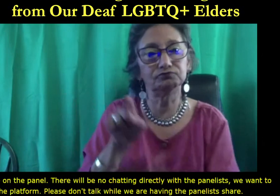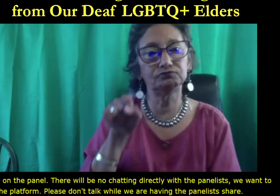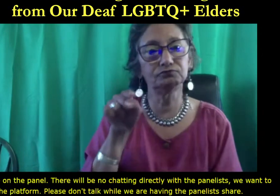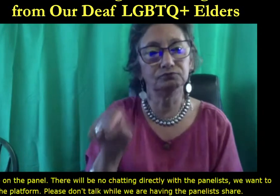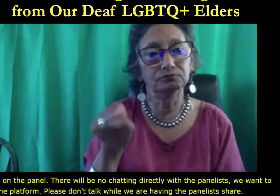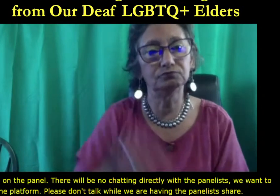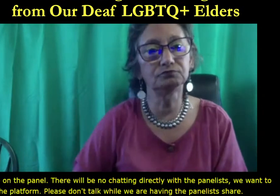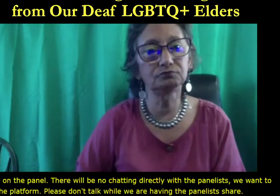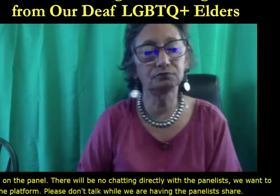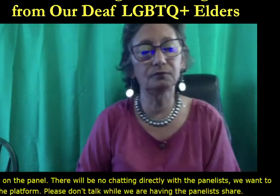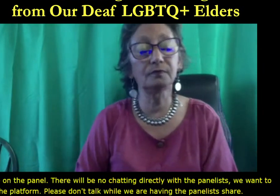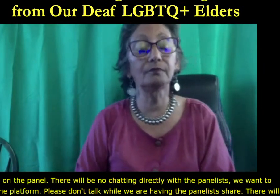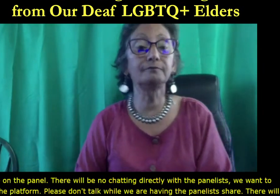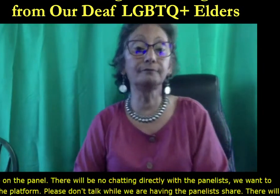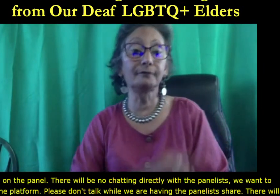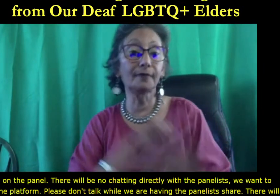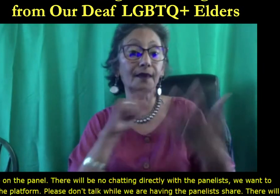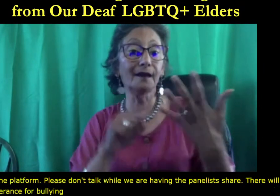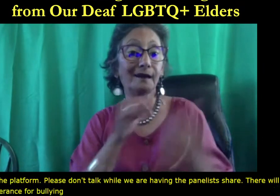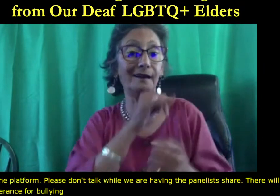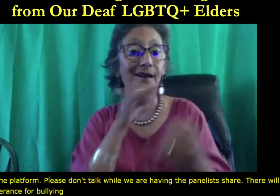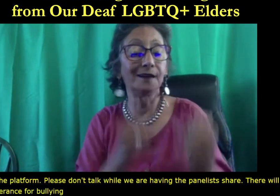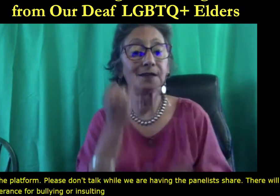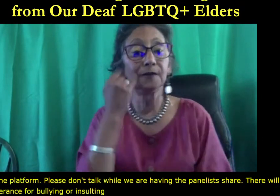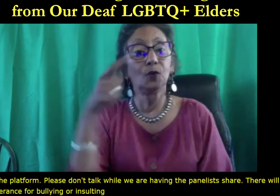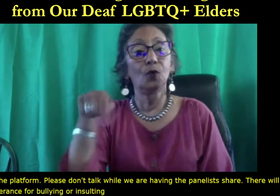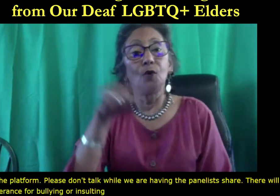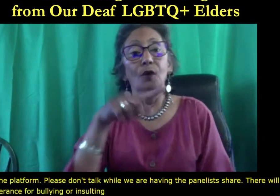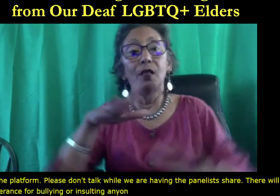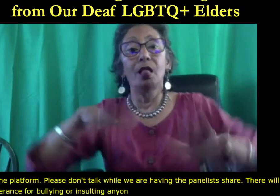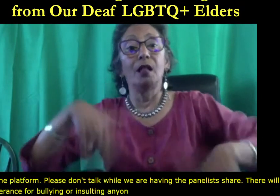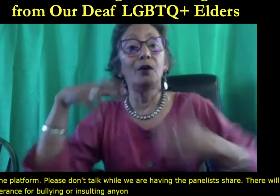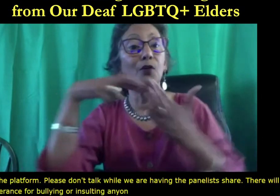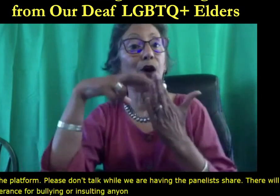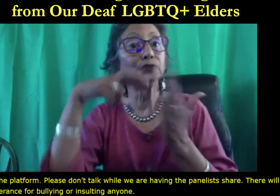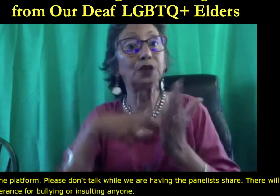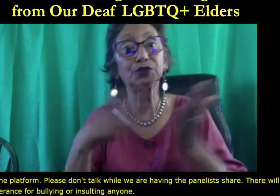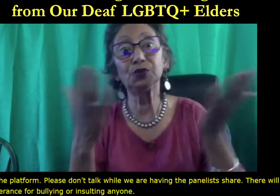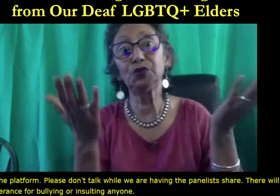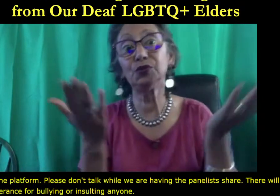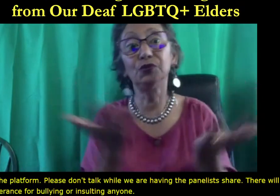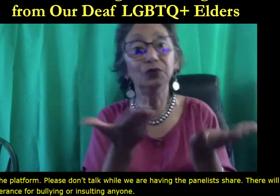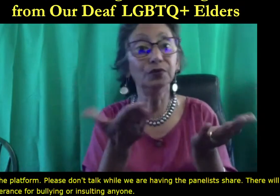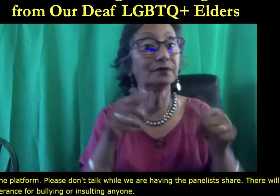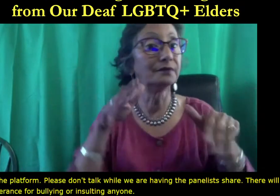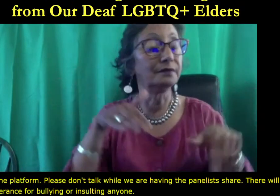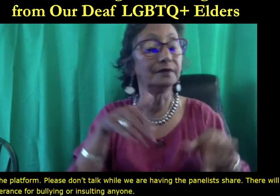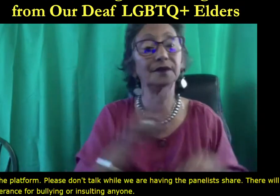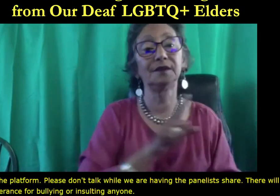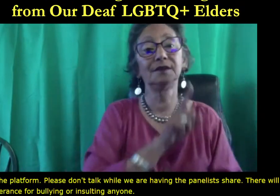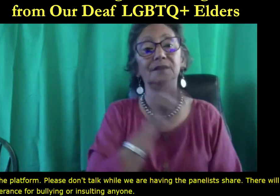you will be removed from the webinar lastly if you have not registered